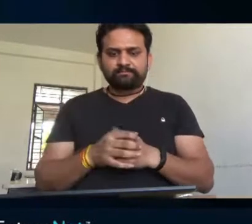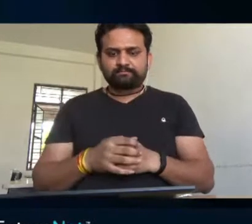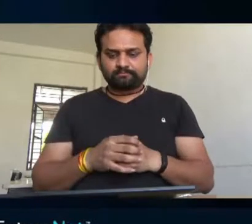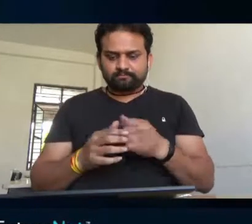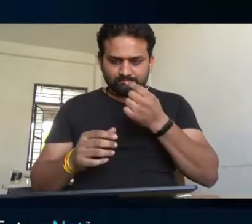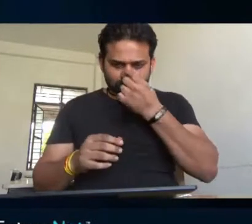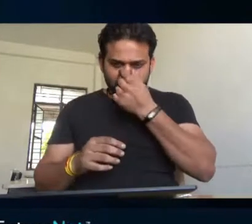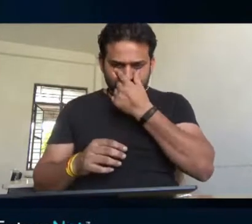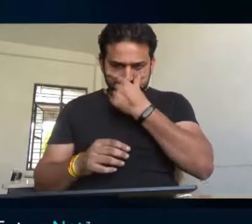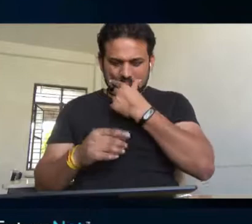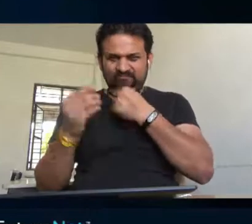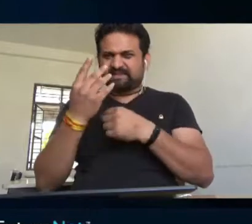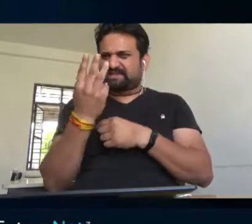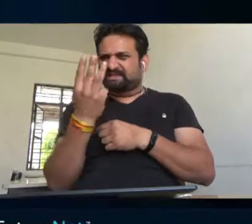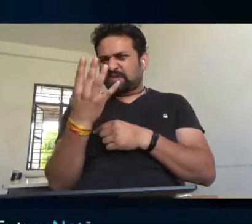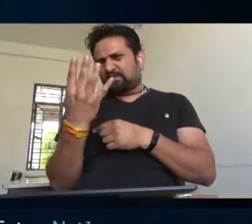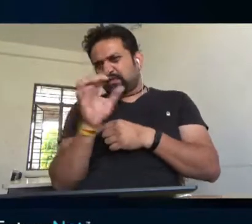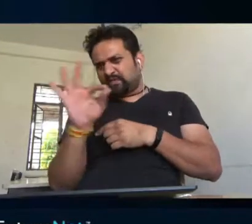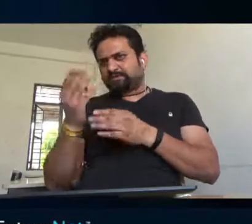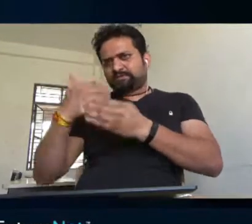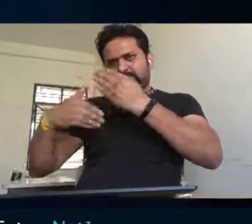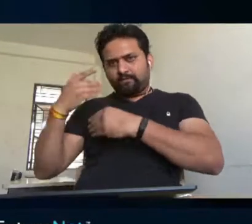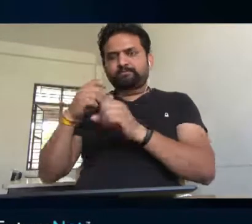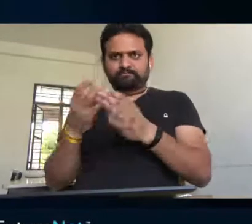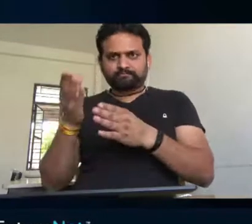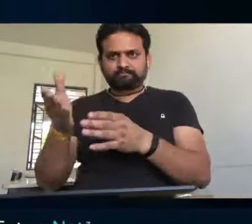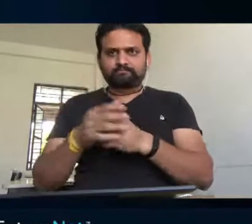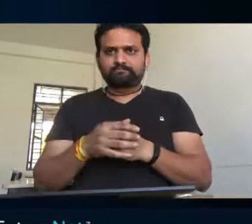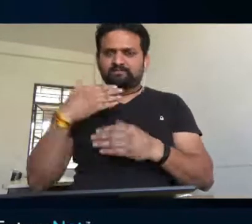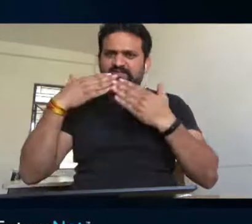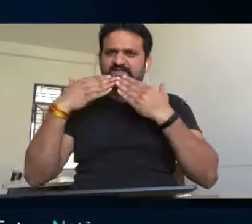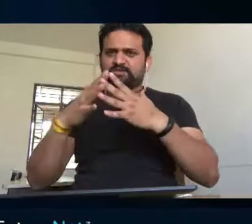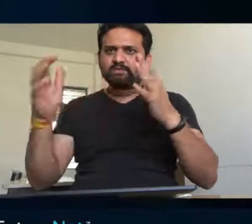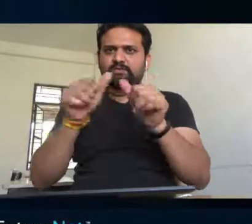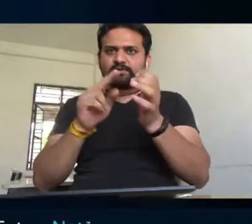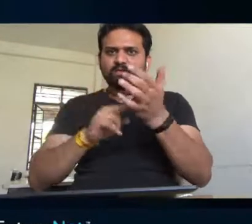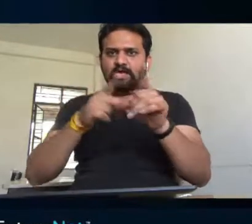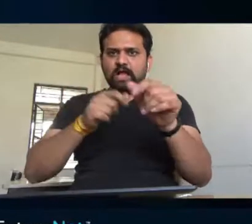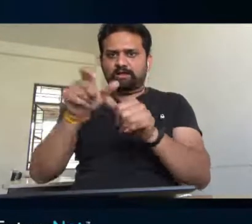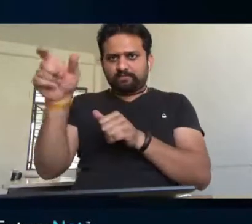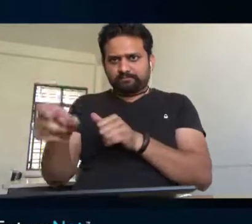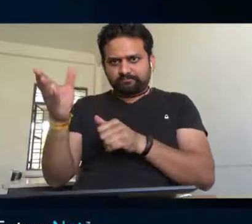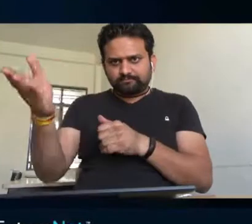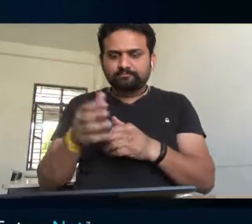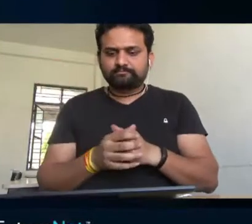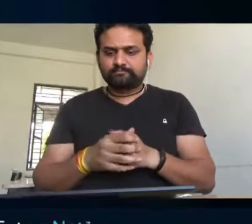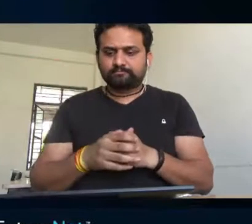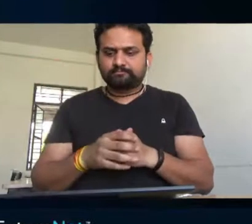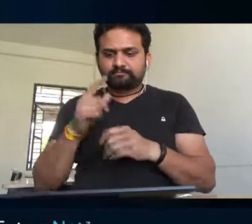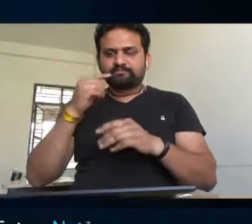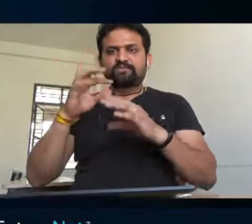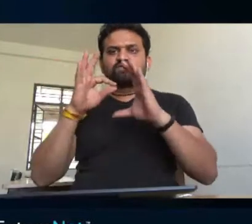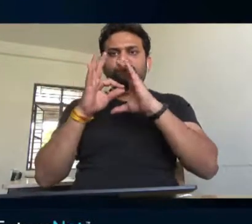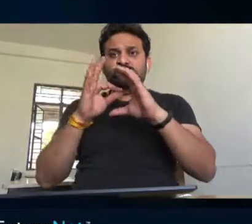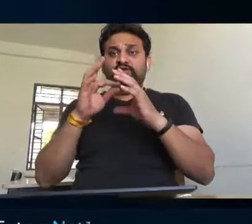bring together the online world and the offline world. And that's the reason why we created the FutureNet cafes. And Roman and me, we were